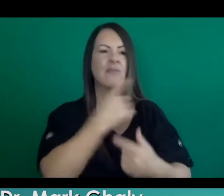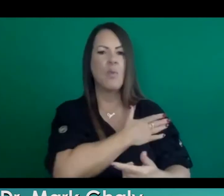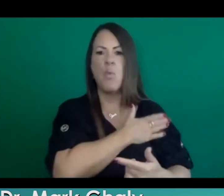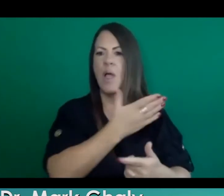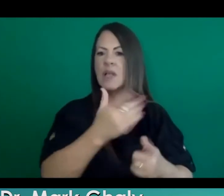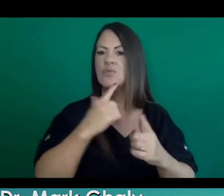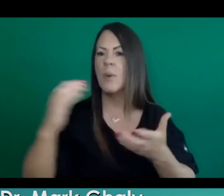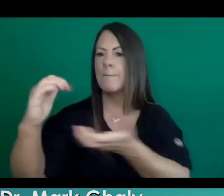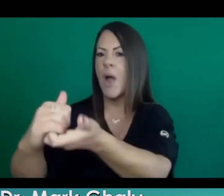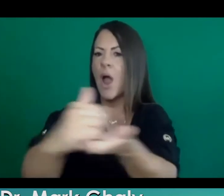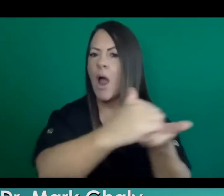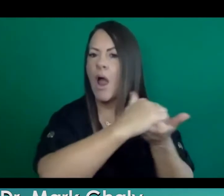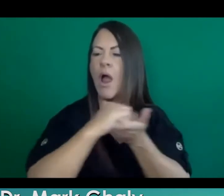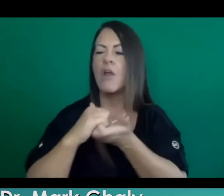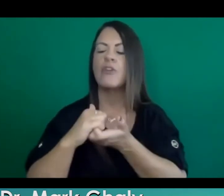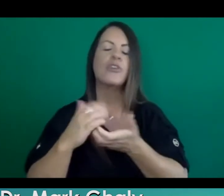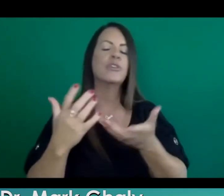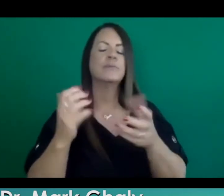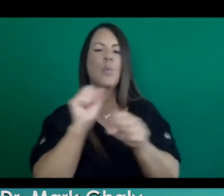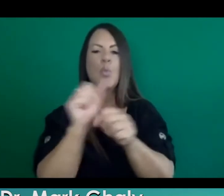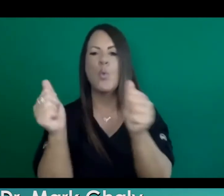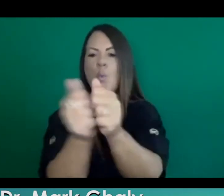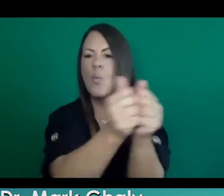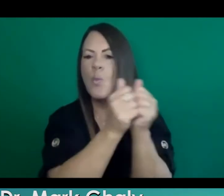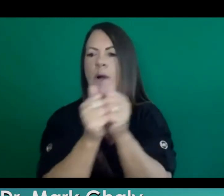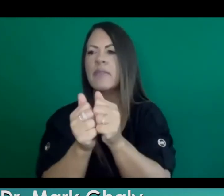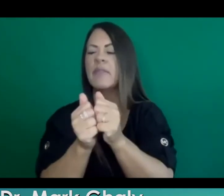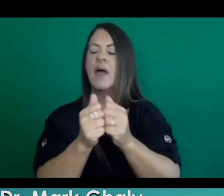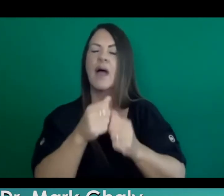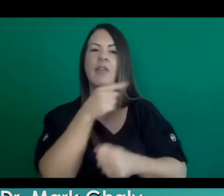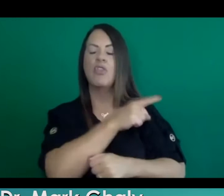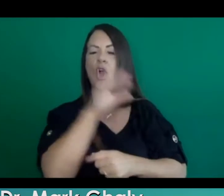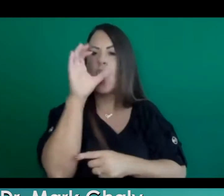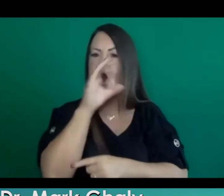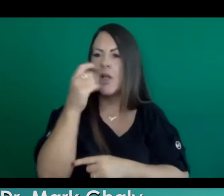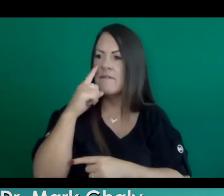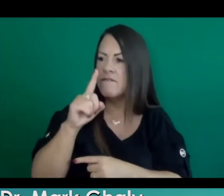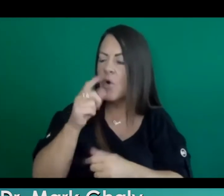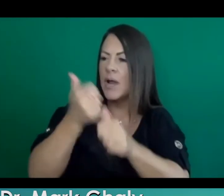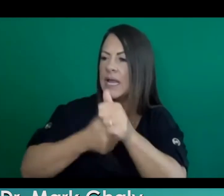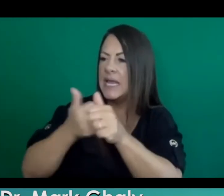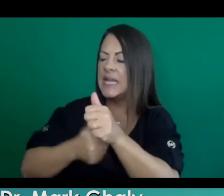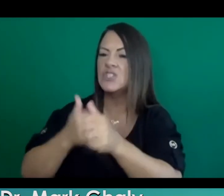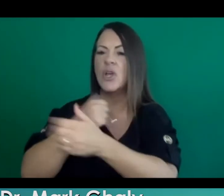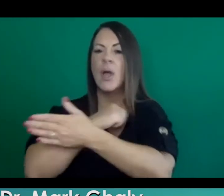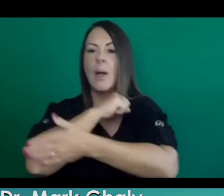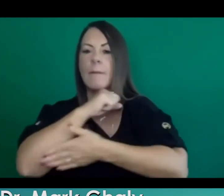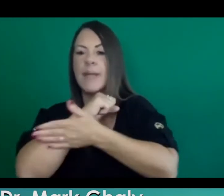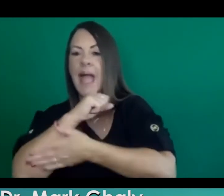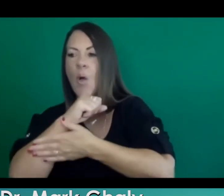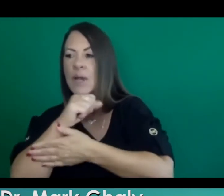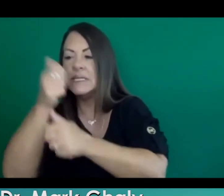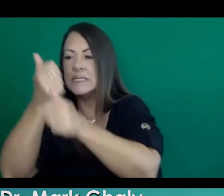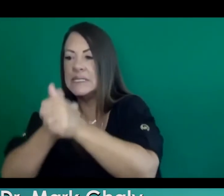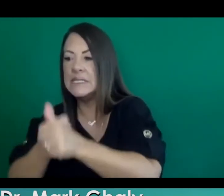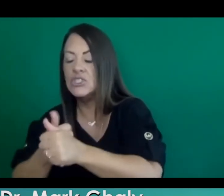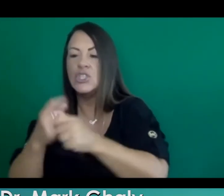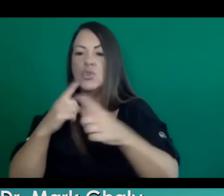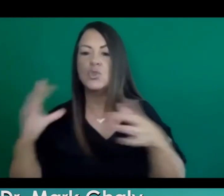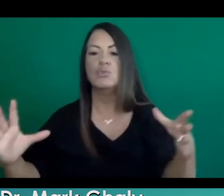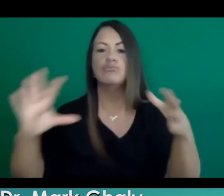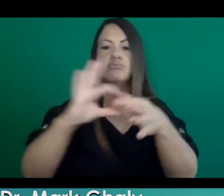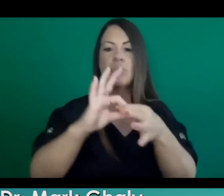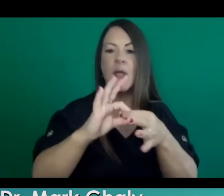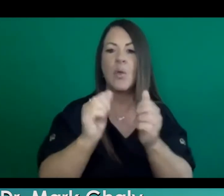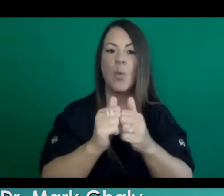far as we can, and often look to bring counties and local partners together with our nonprofit partners that are